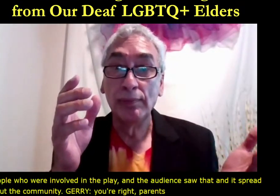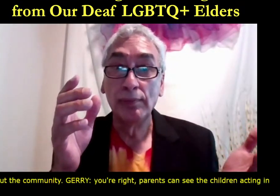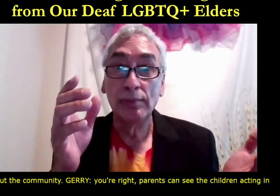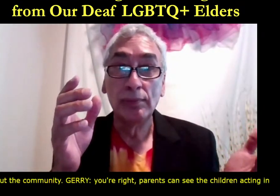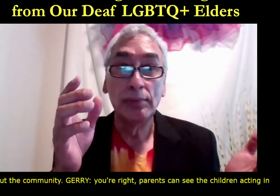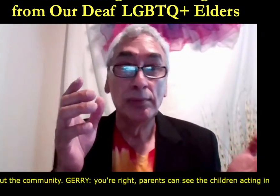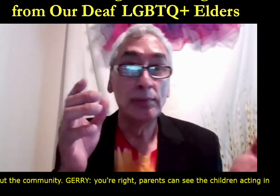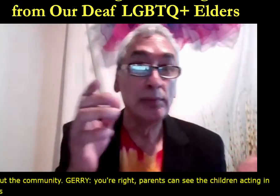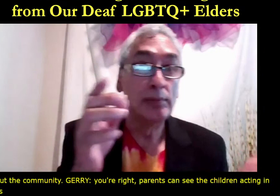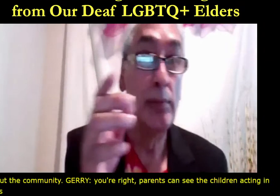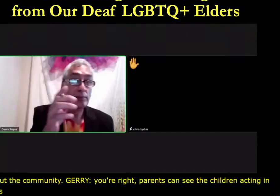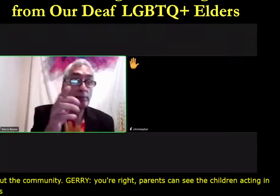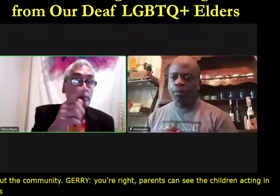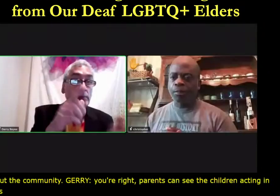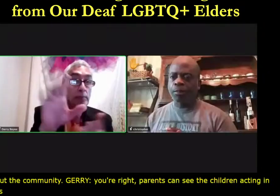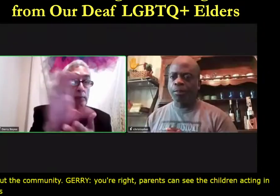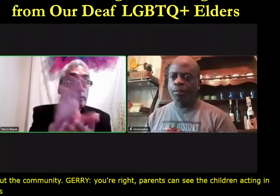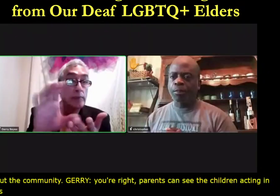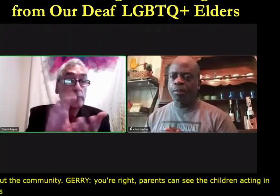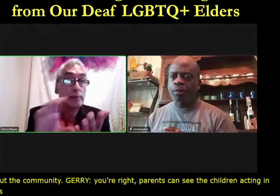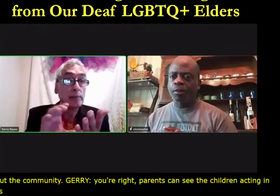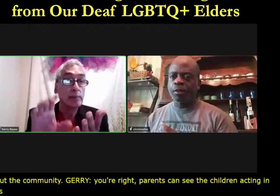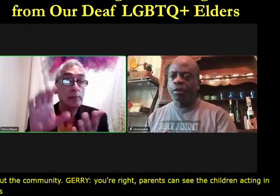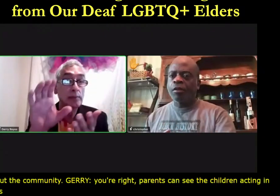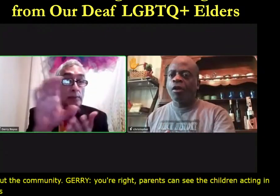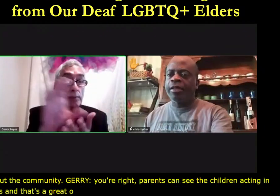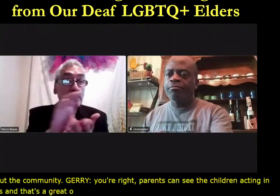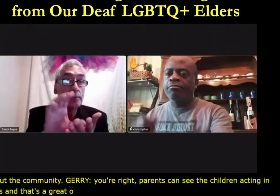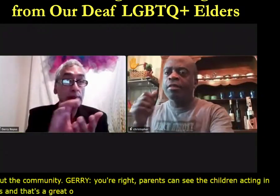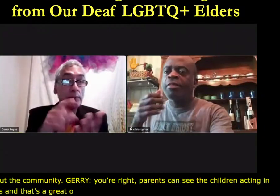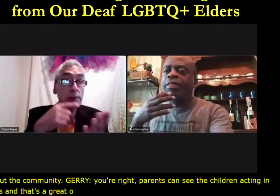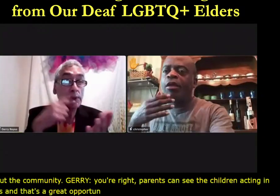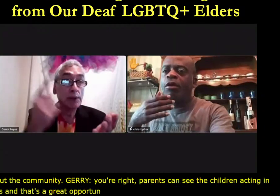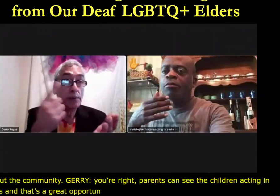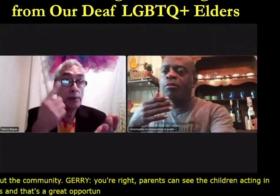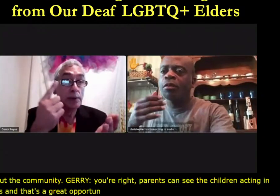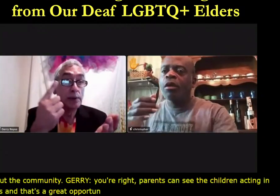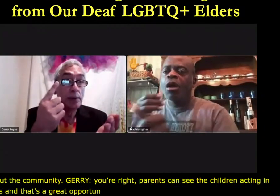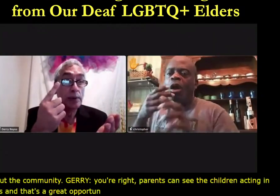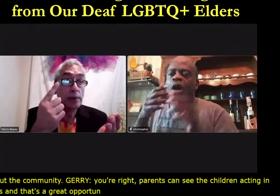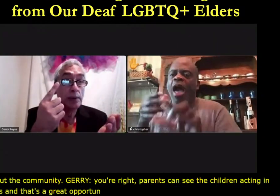yes uh did you see christopher wanted to mention something christopher did you want to say something